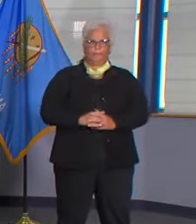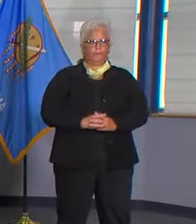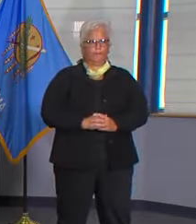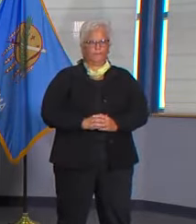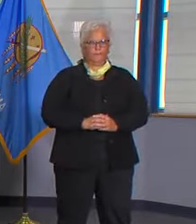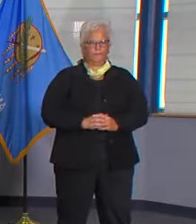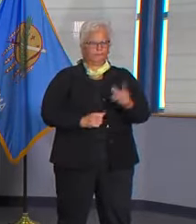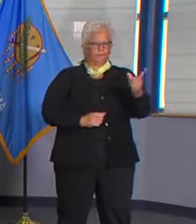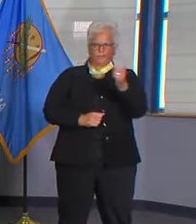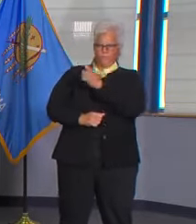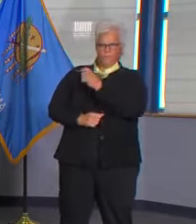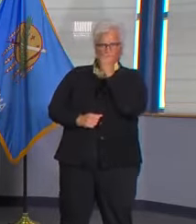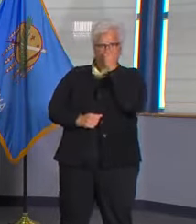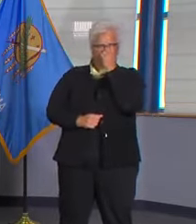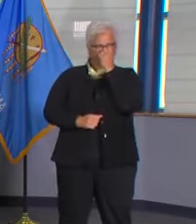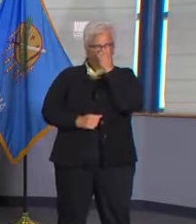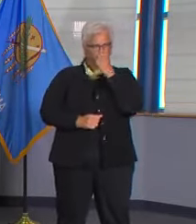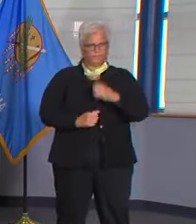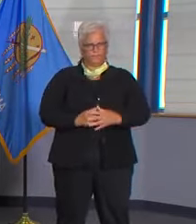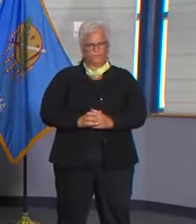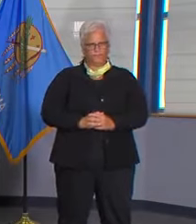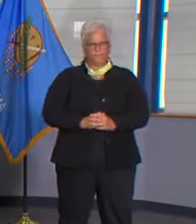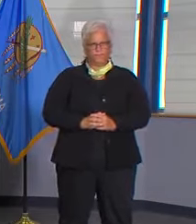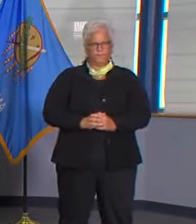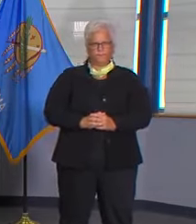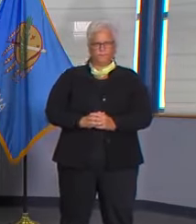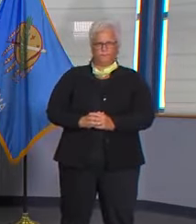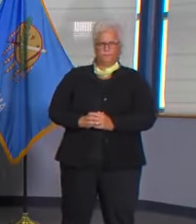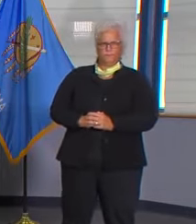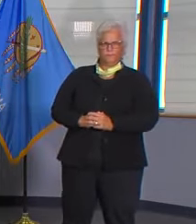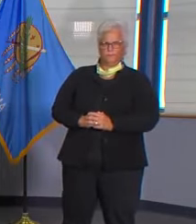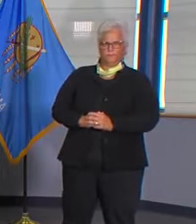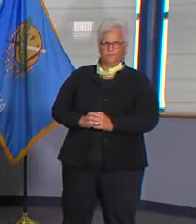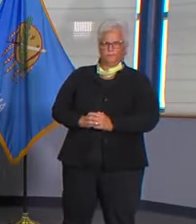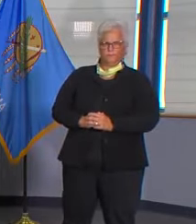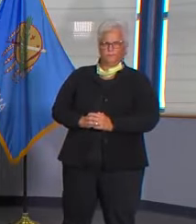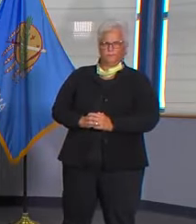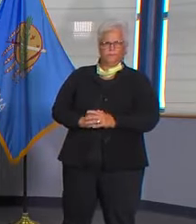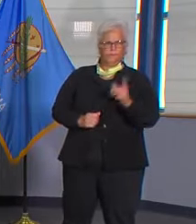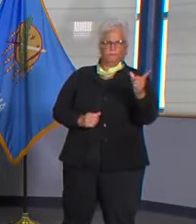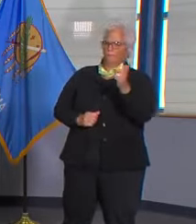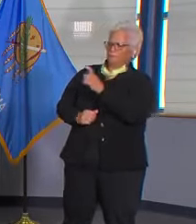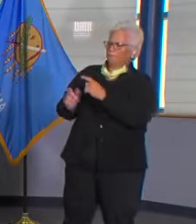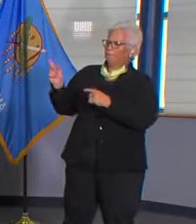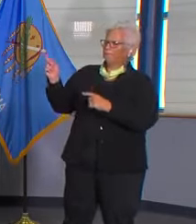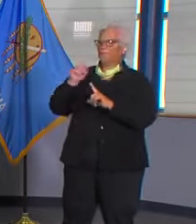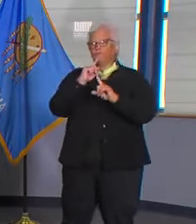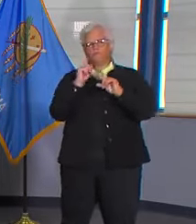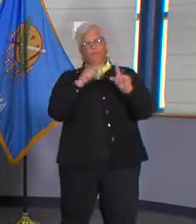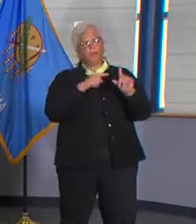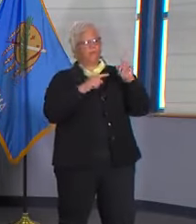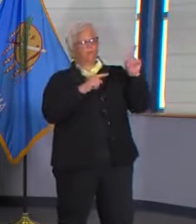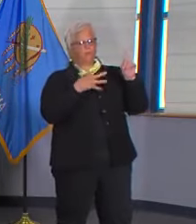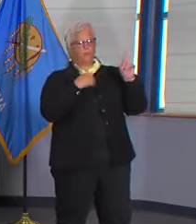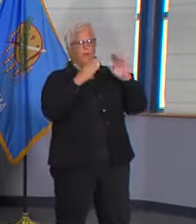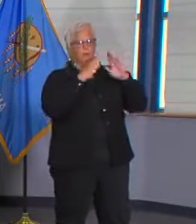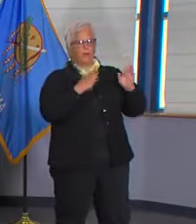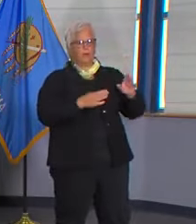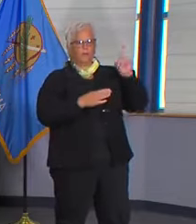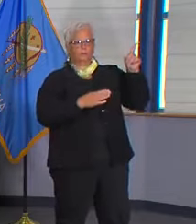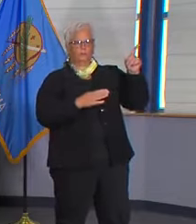question. What was your initial reaction to the White House document that did come out when Governor Stitt said there wasn't really anything